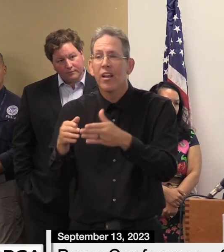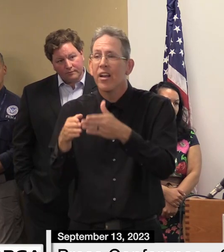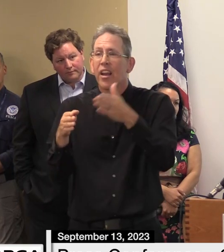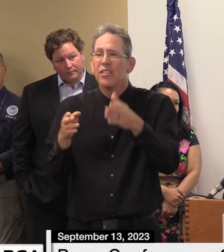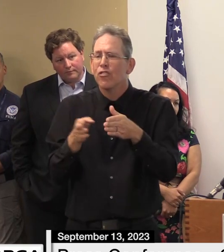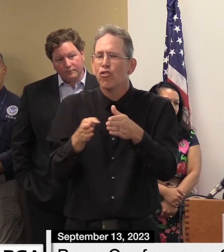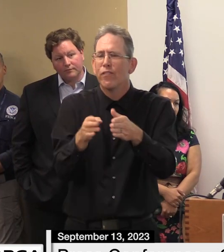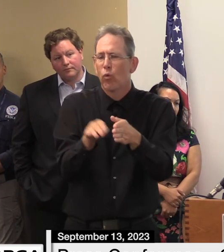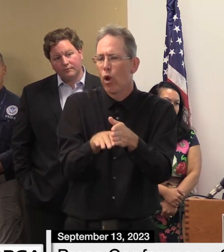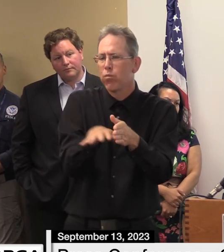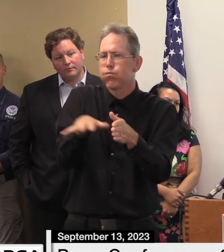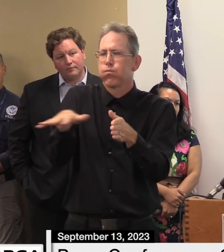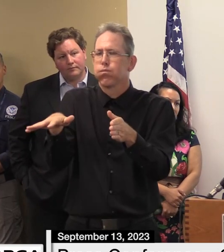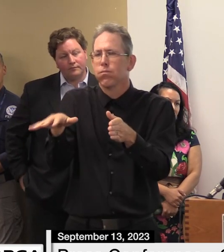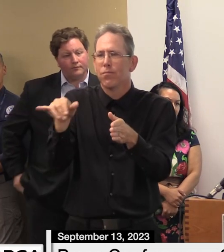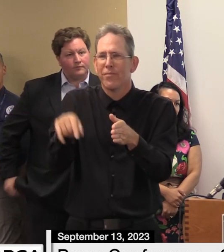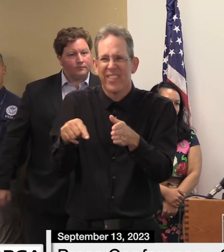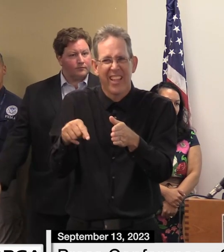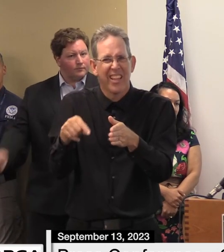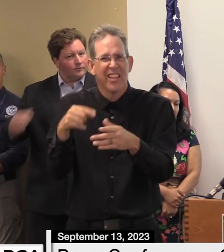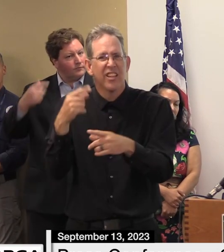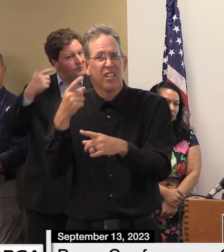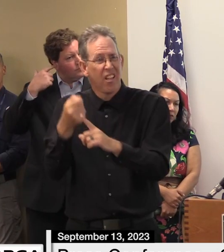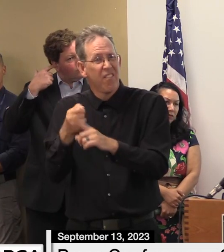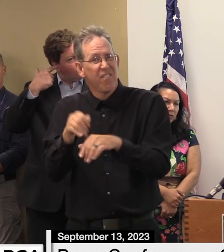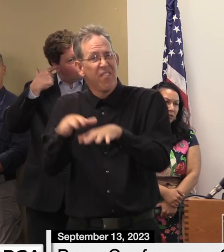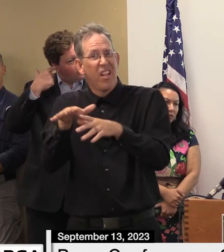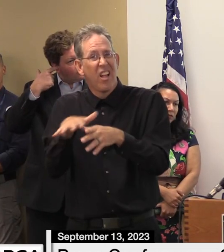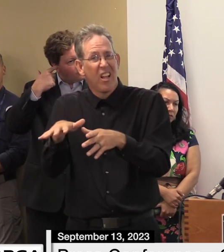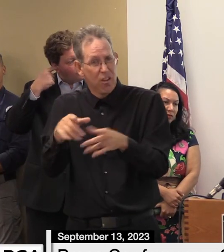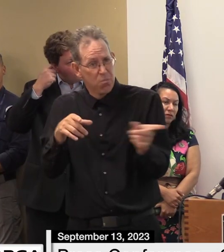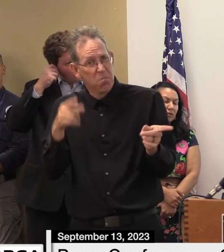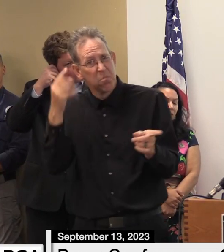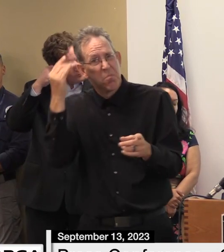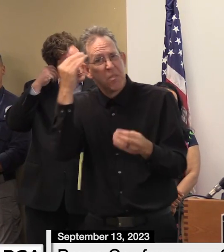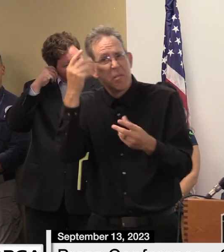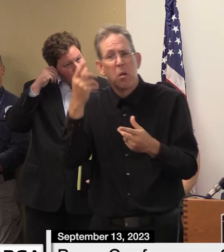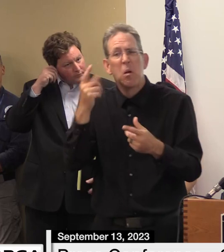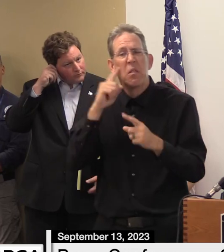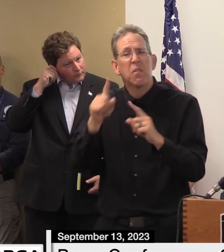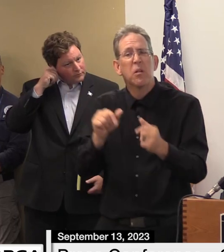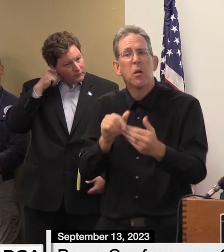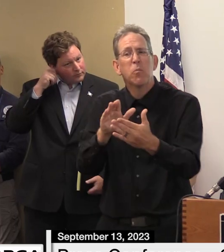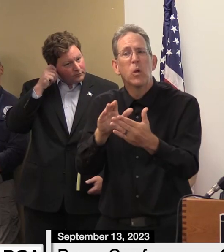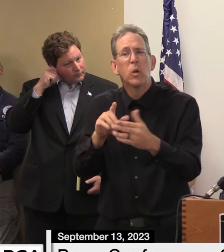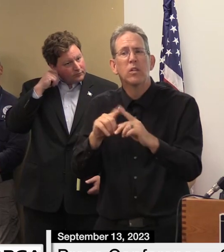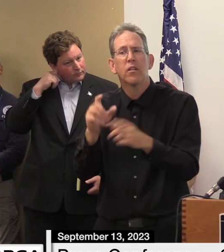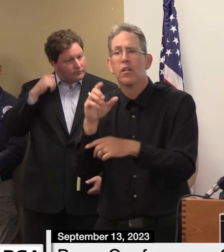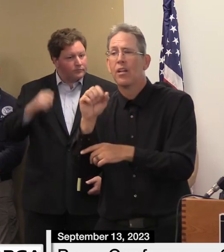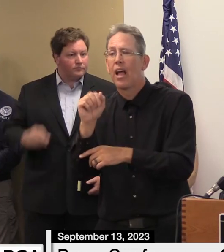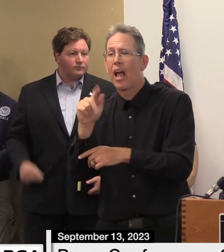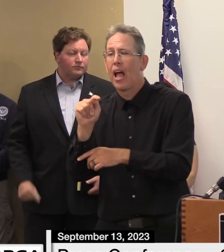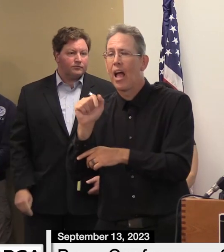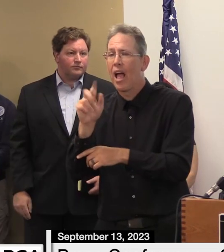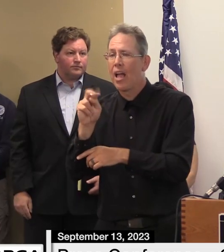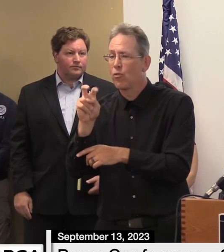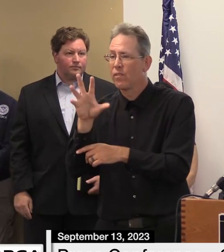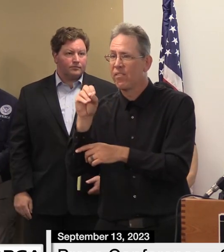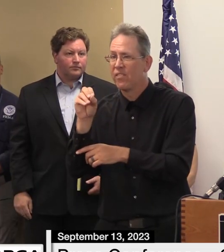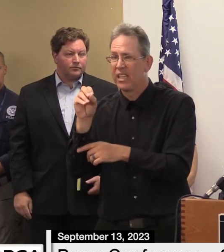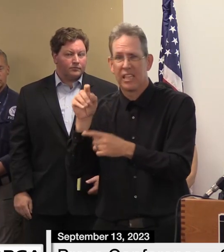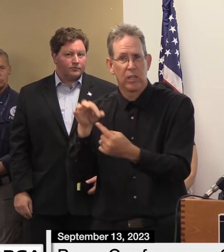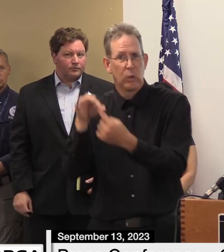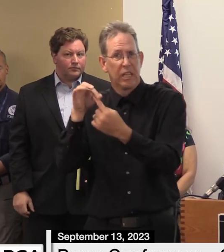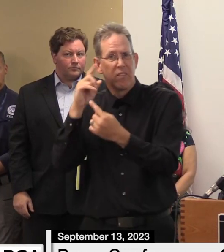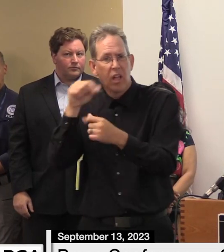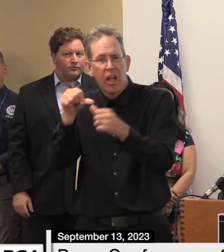this flood, I mean, is this making you rethink of where you'd like to see Act 250 exemptions? Well, we had asked originally,